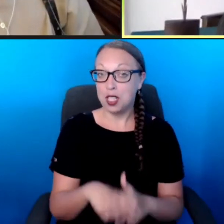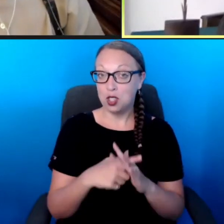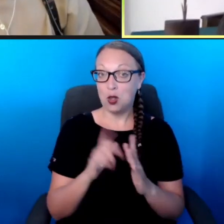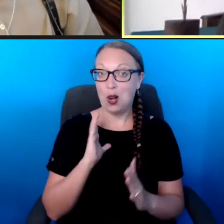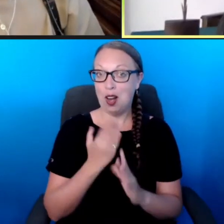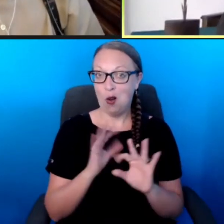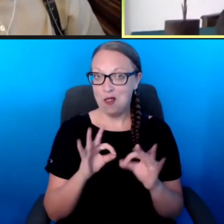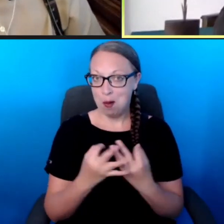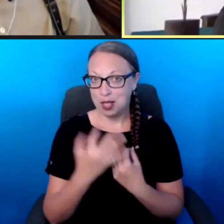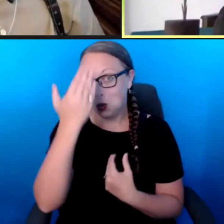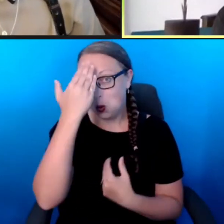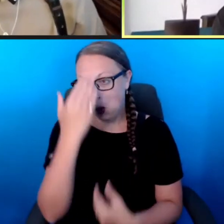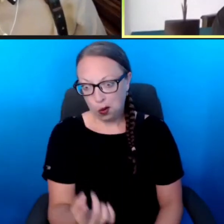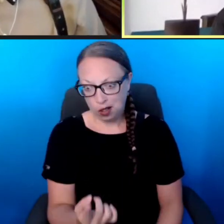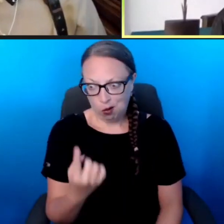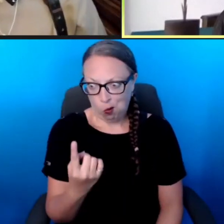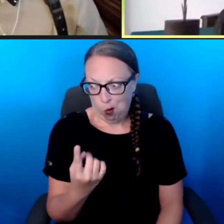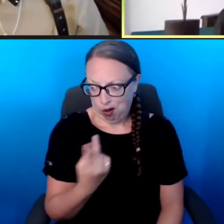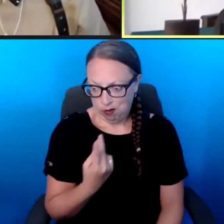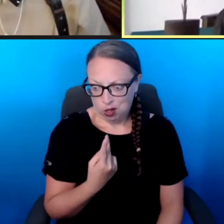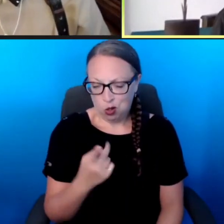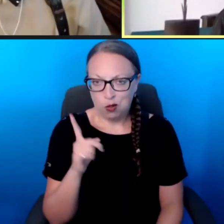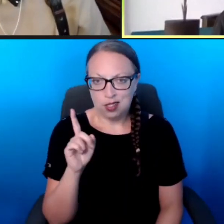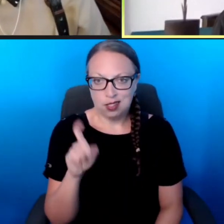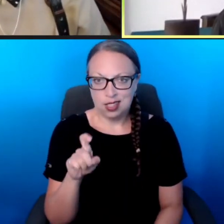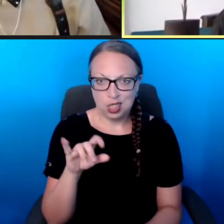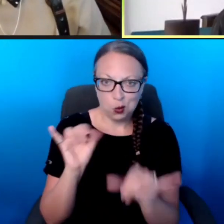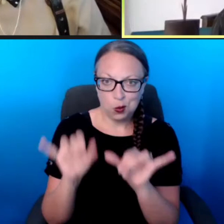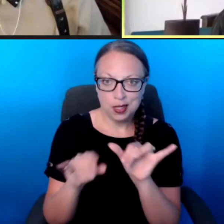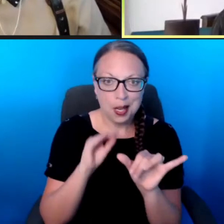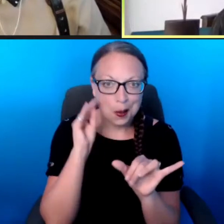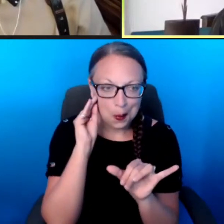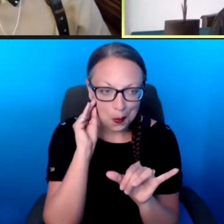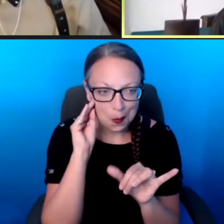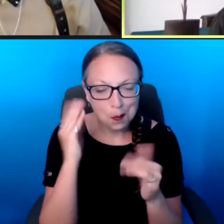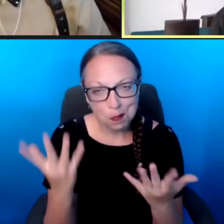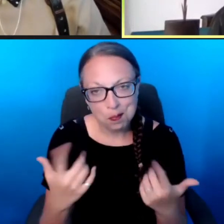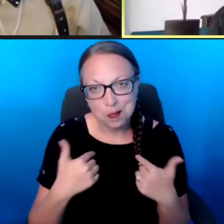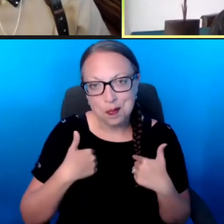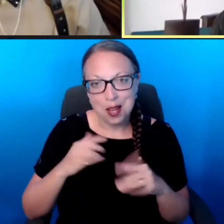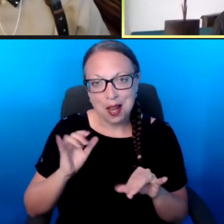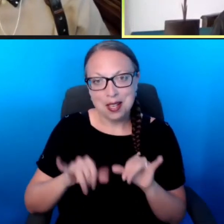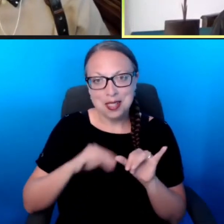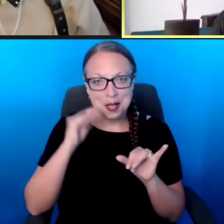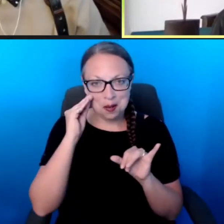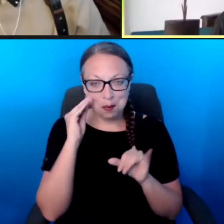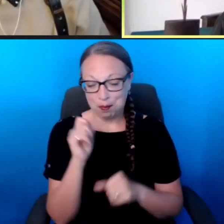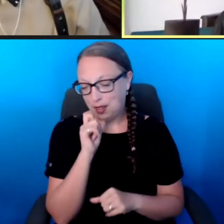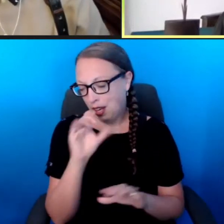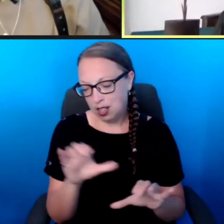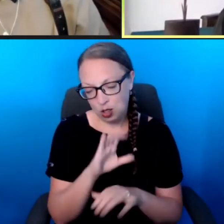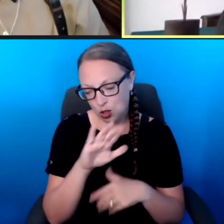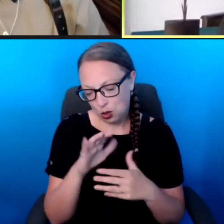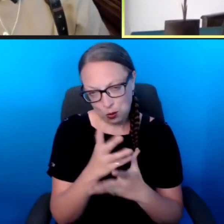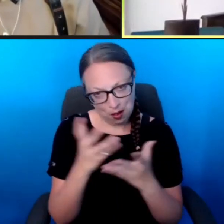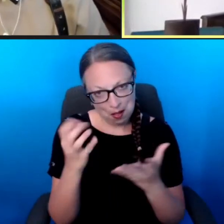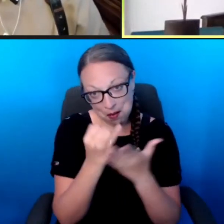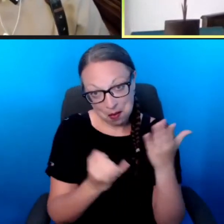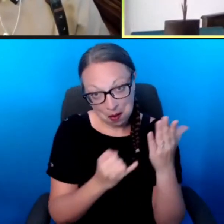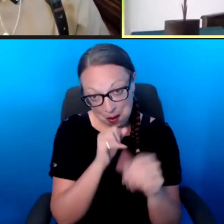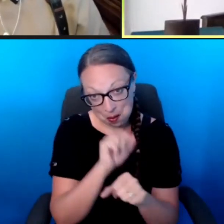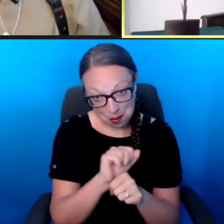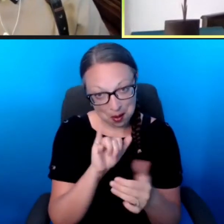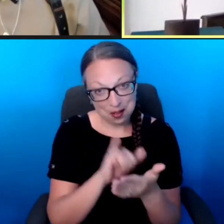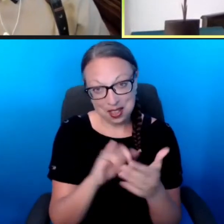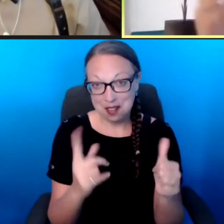had to be home, I could do other things. I didn't get a lot of artwork done that first 10 years, but Cassie, McCall,